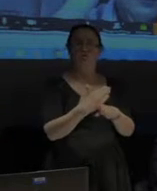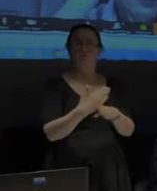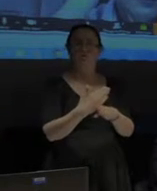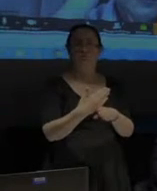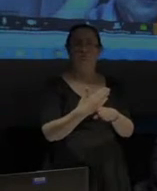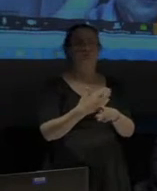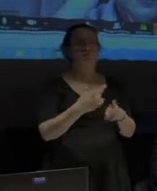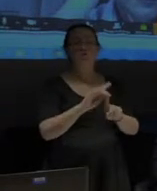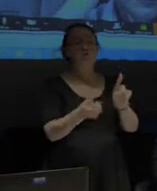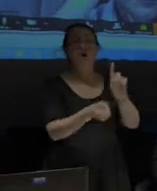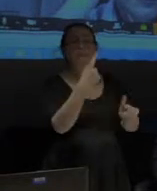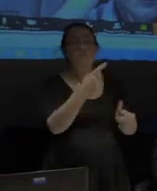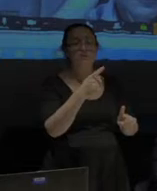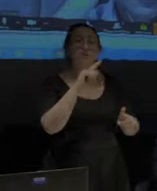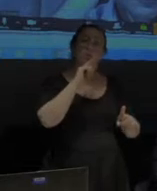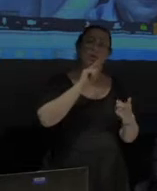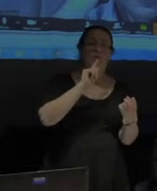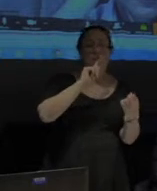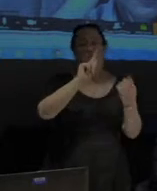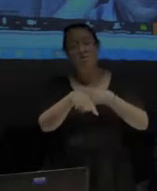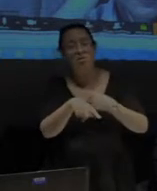helps as well.